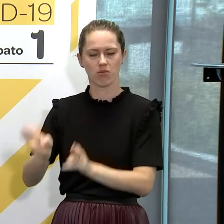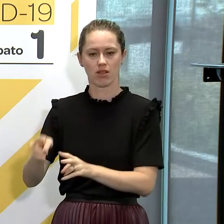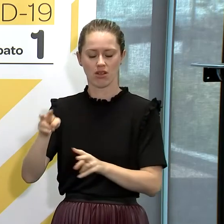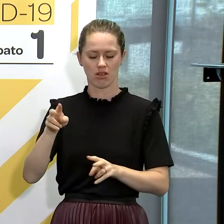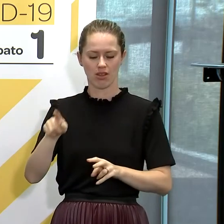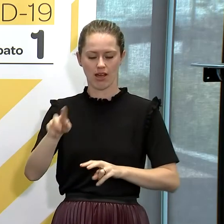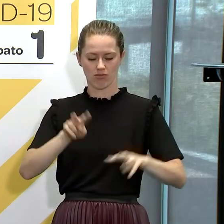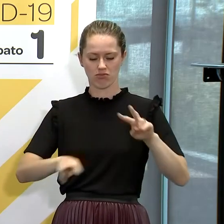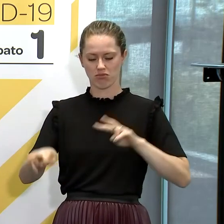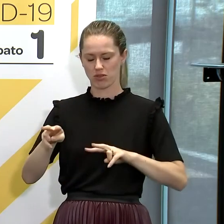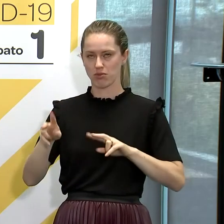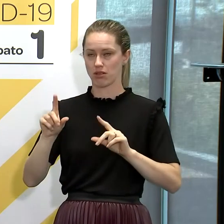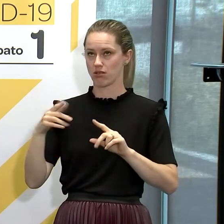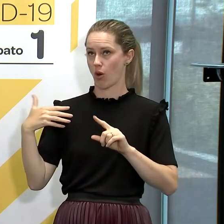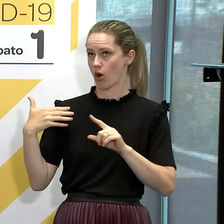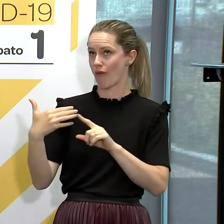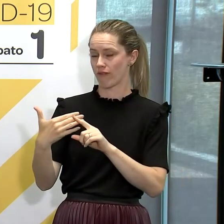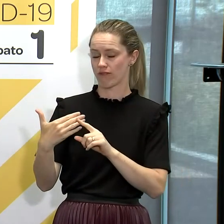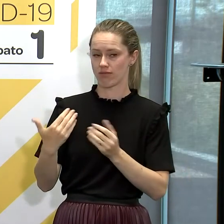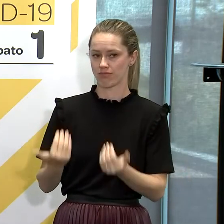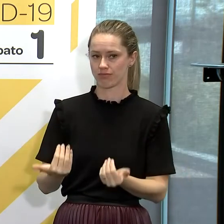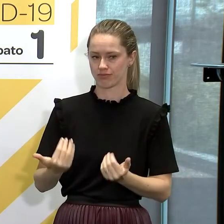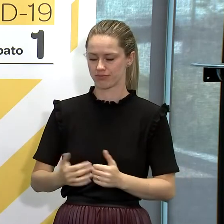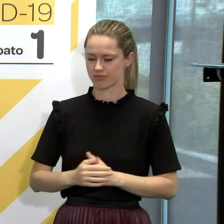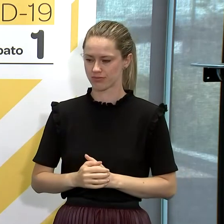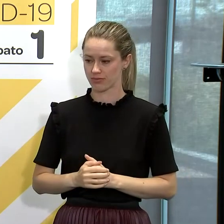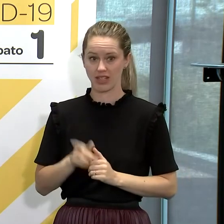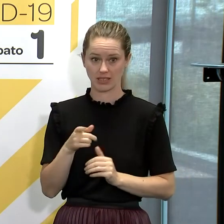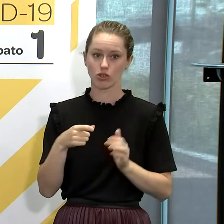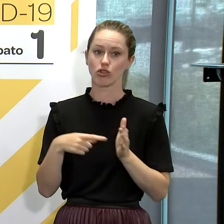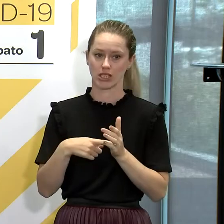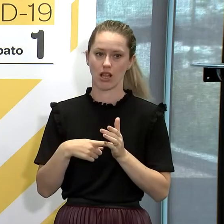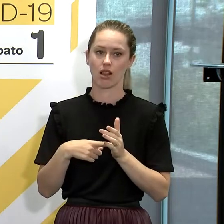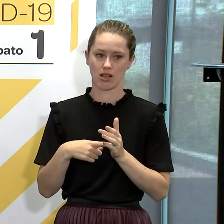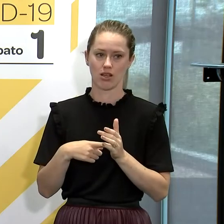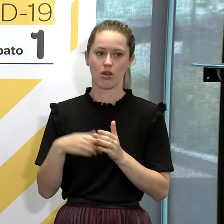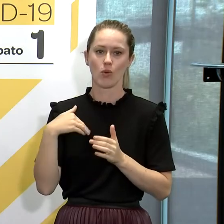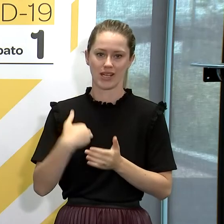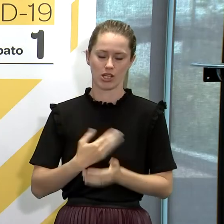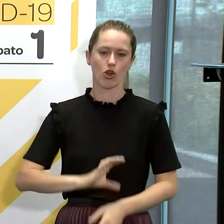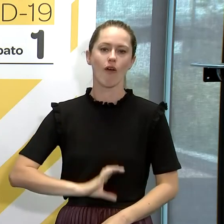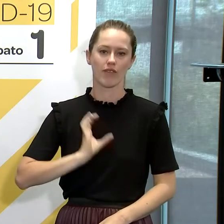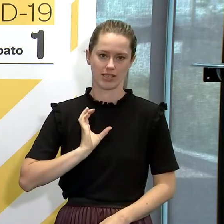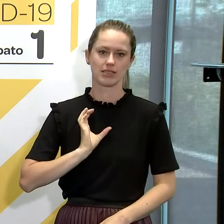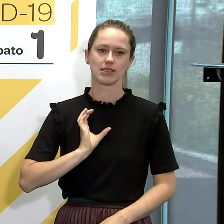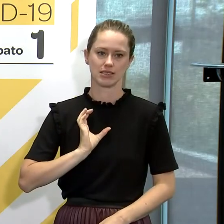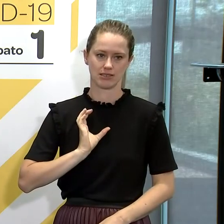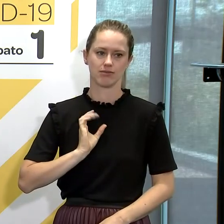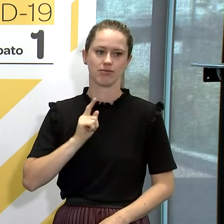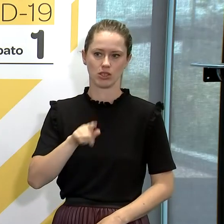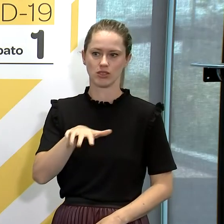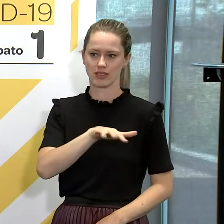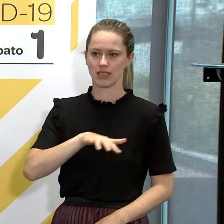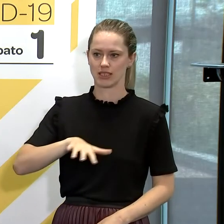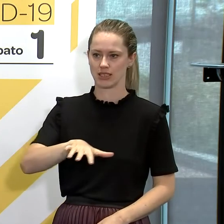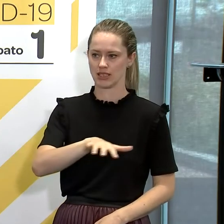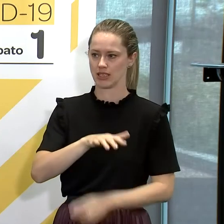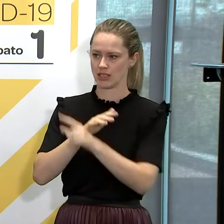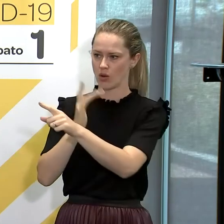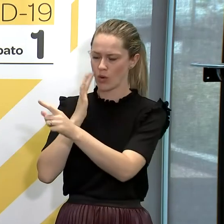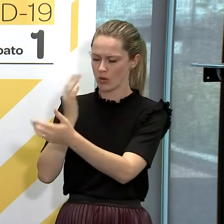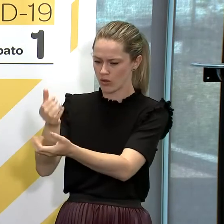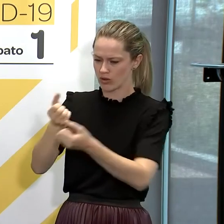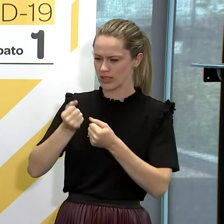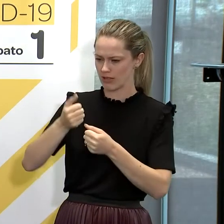that has been underway for a number of weeks. Again, that's critical that we have confidence in those facilities. When will we have the